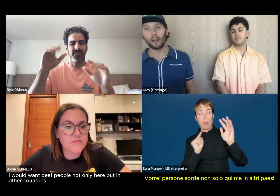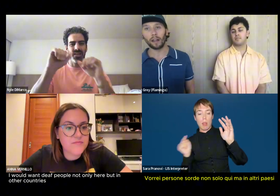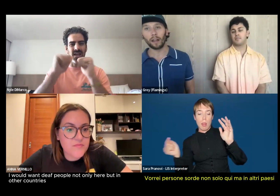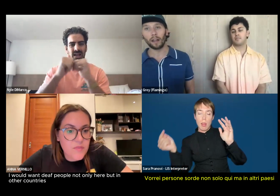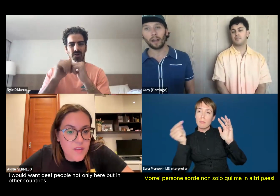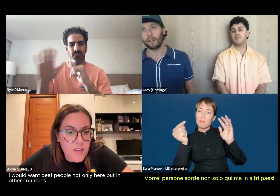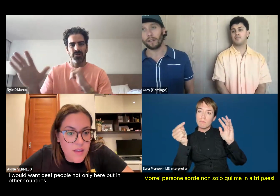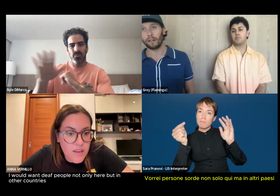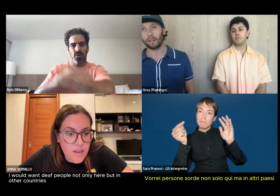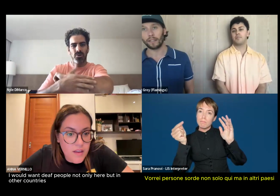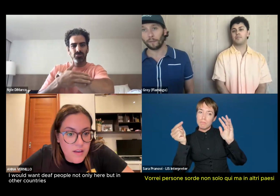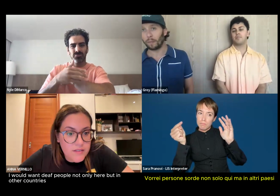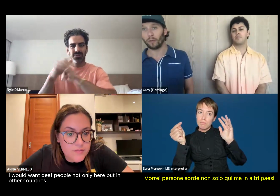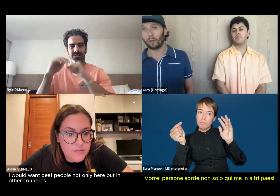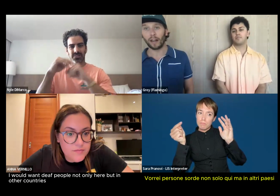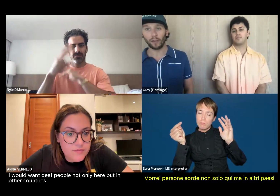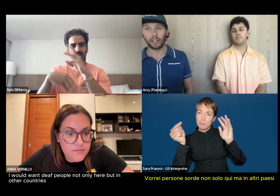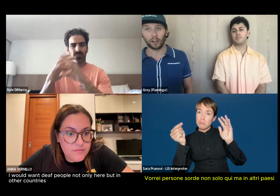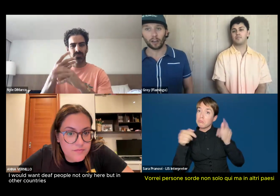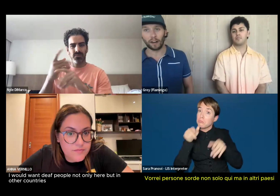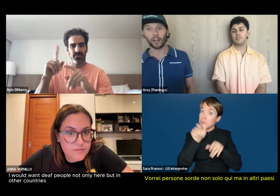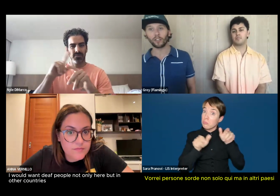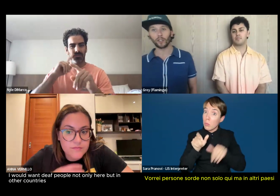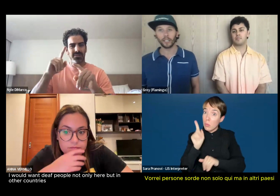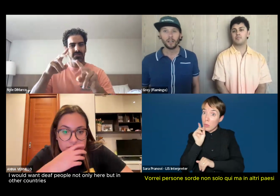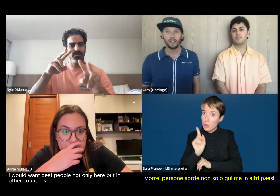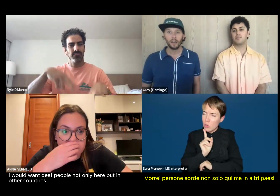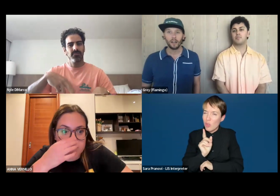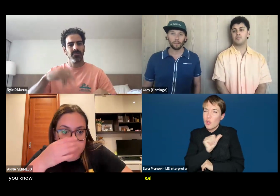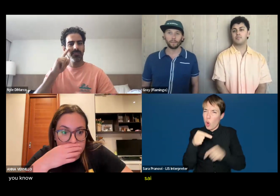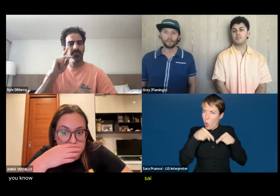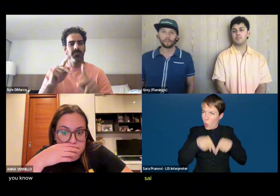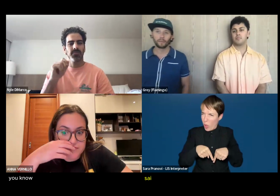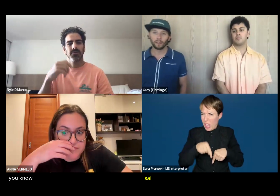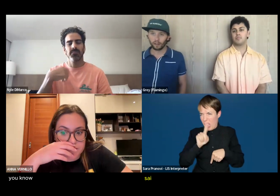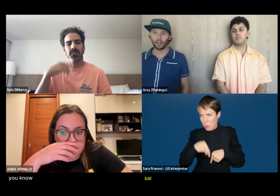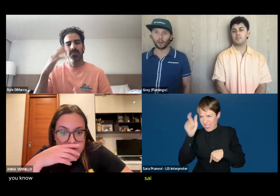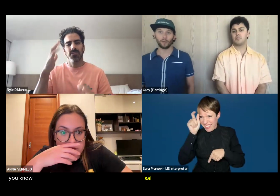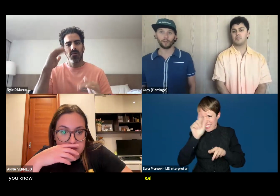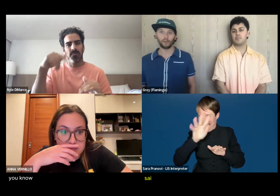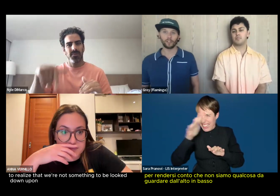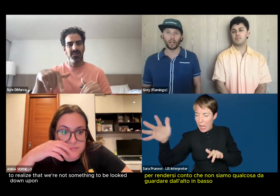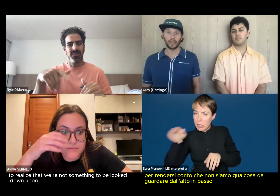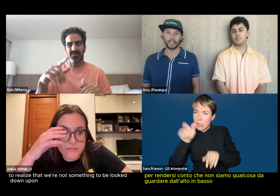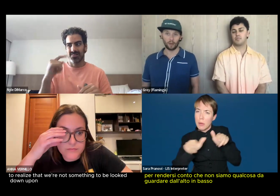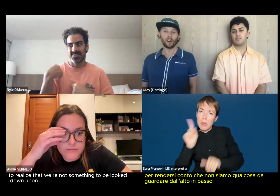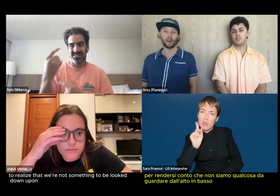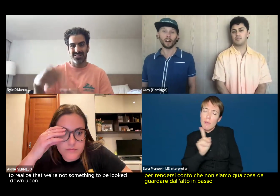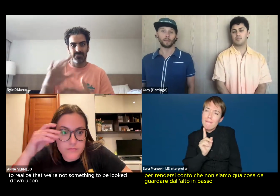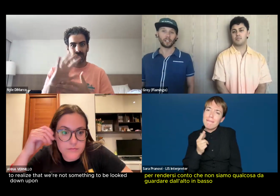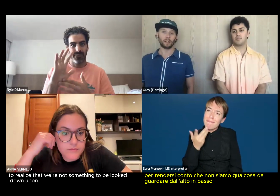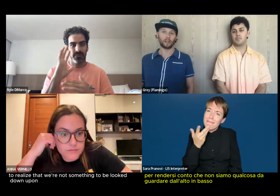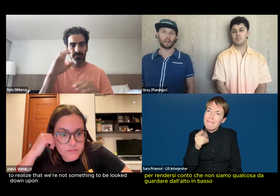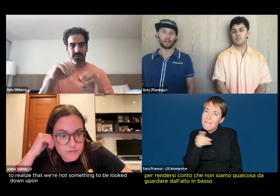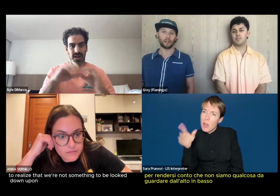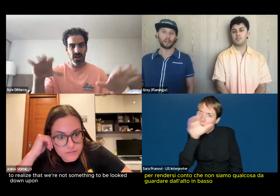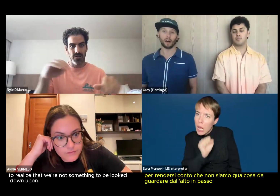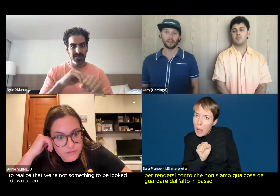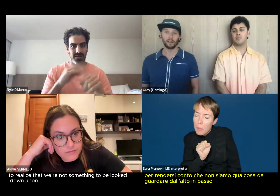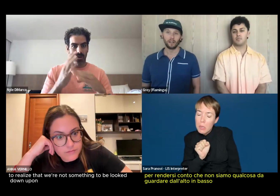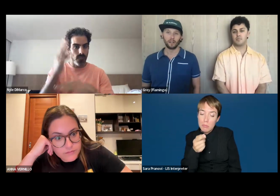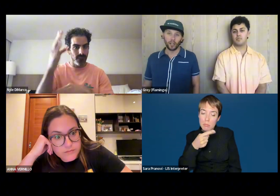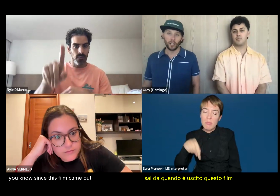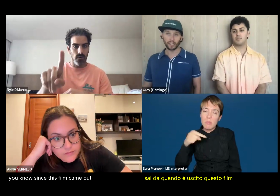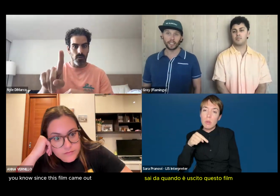I would want deaf people, not only here, but in other countries, you know, to realize that we're not something to be looked down